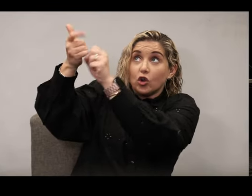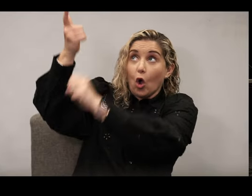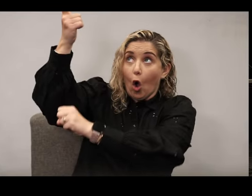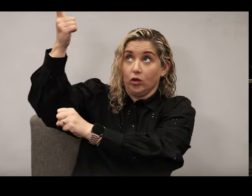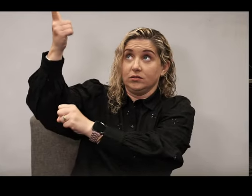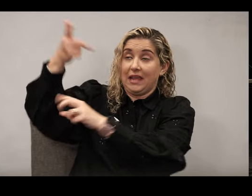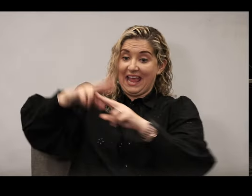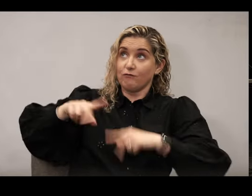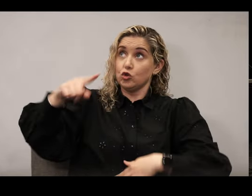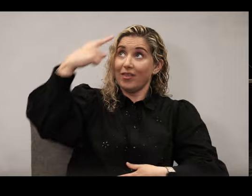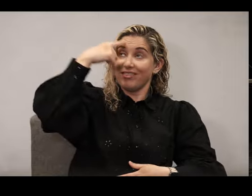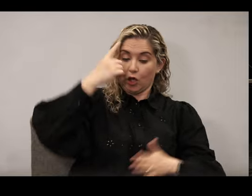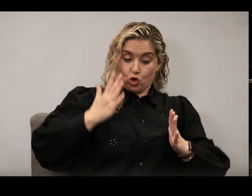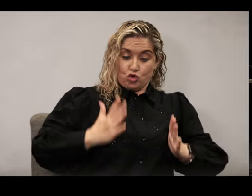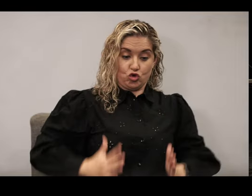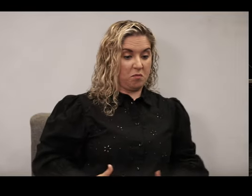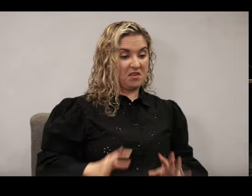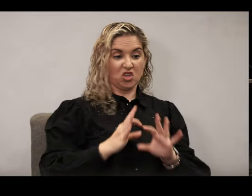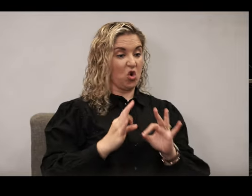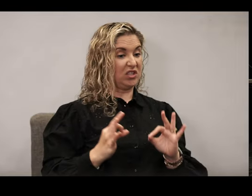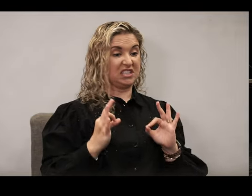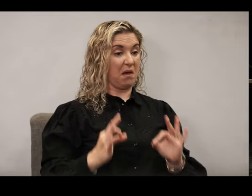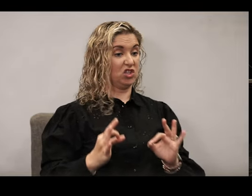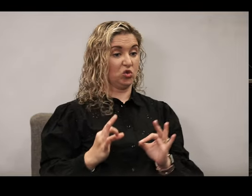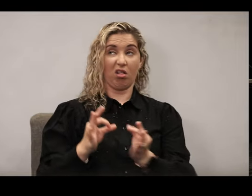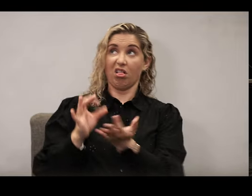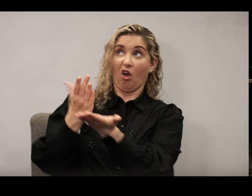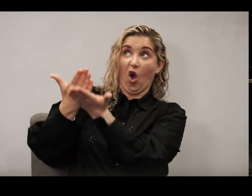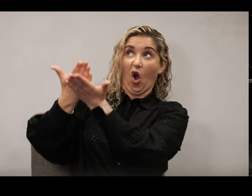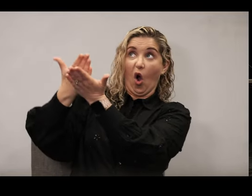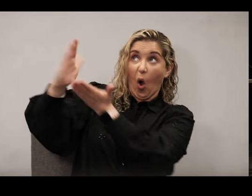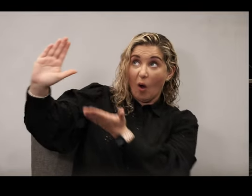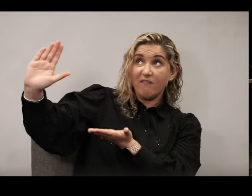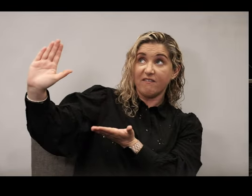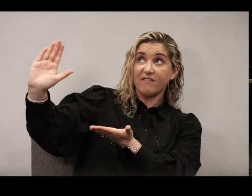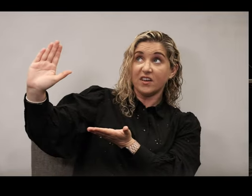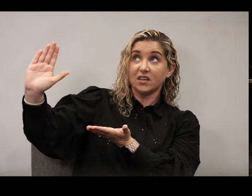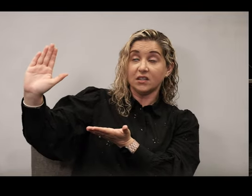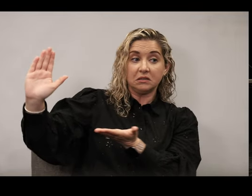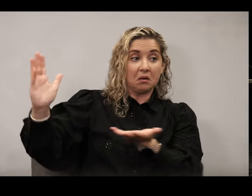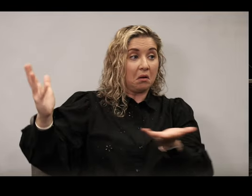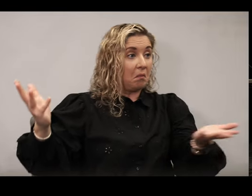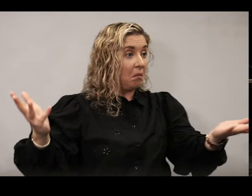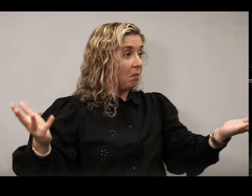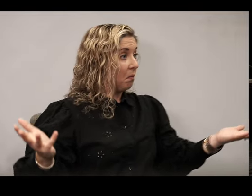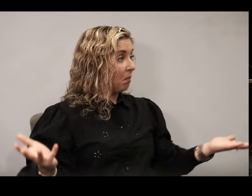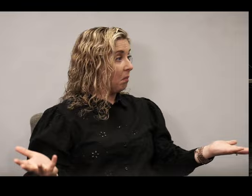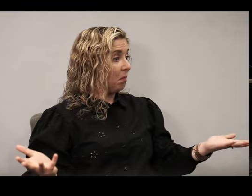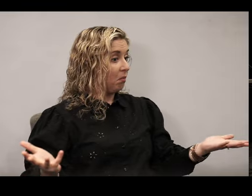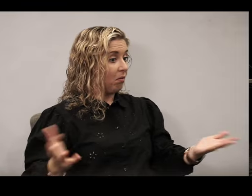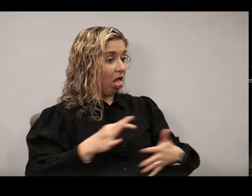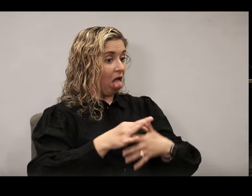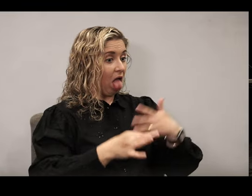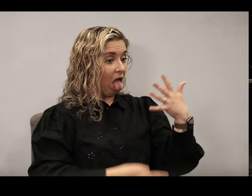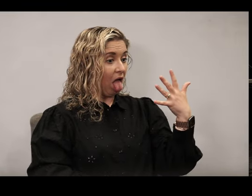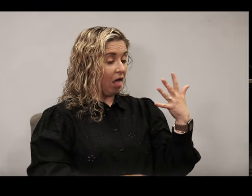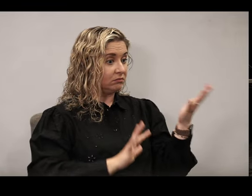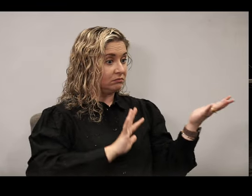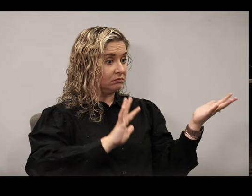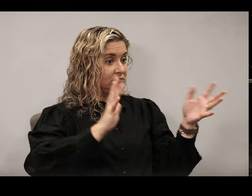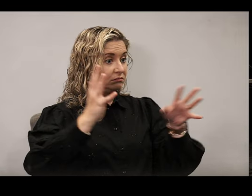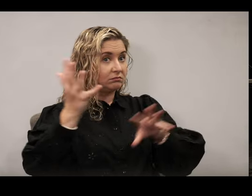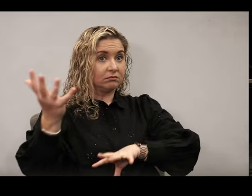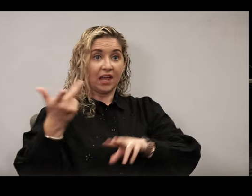world, and what are you left with? If we were honest as a society and truly embraced what it would mean if there were no